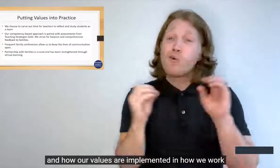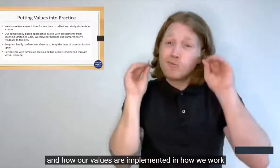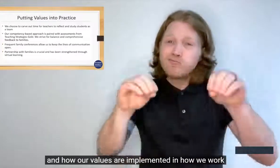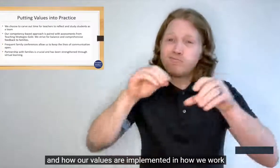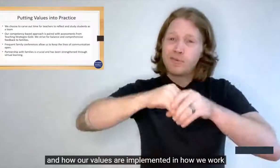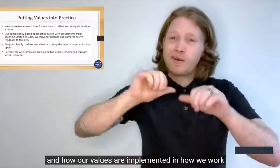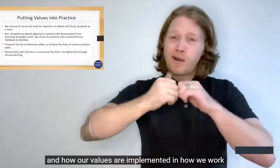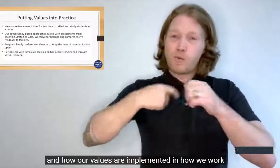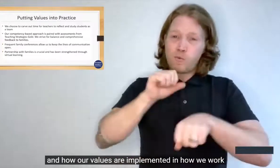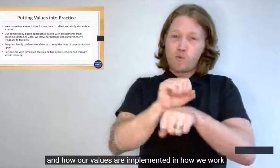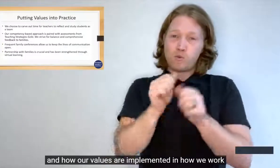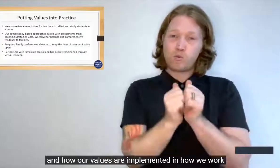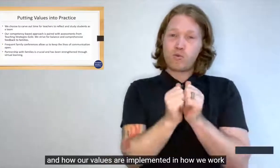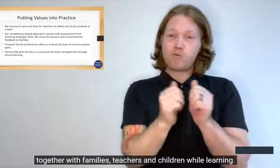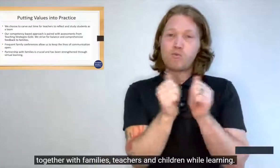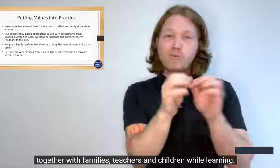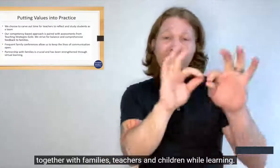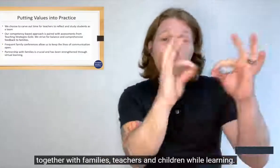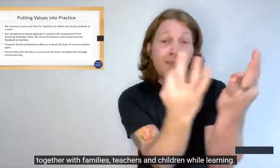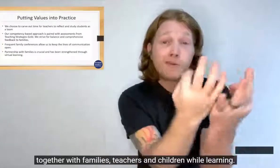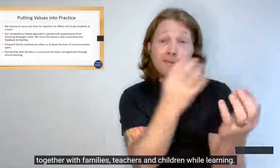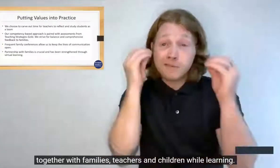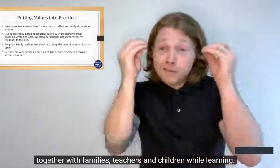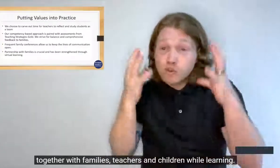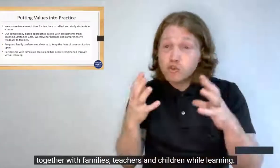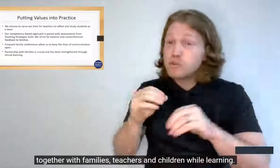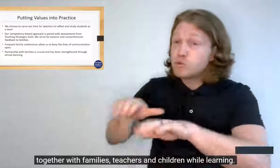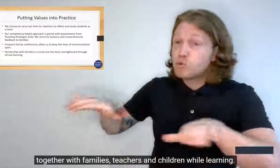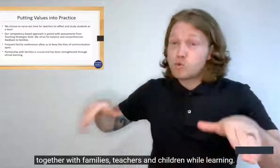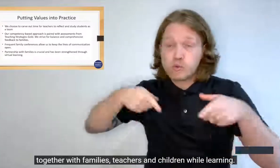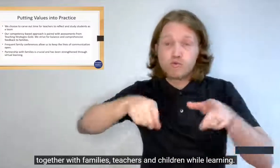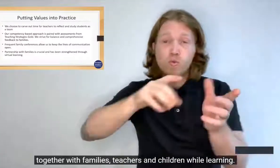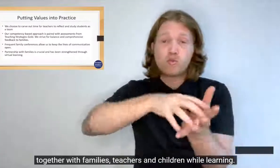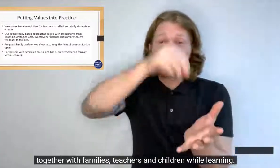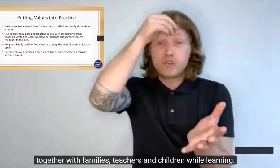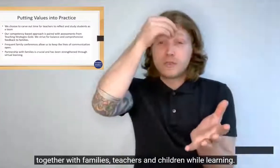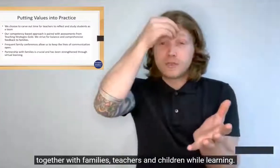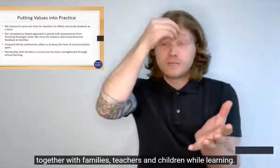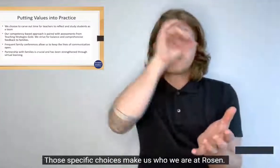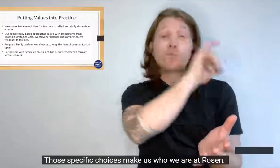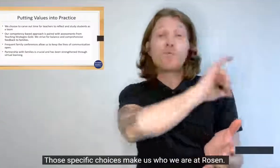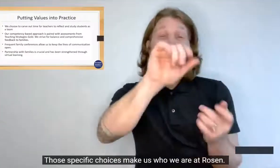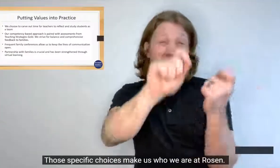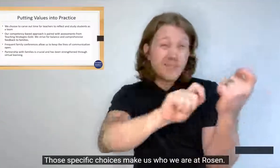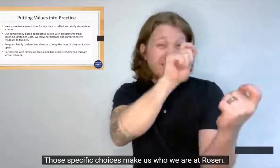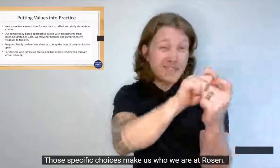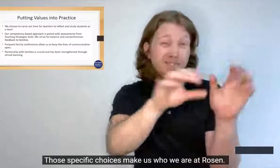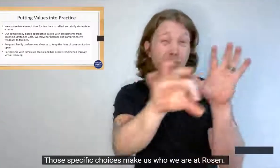And our values are implemented in how we work together with families, teachers, and children while learning takes place.